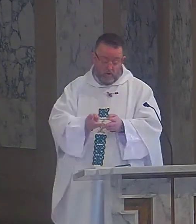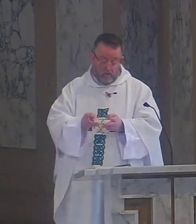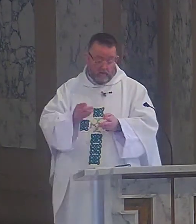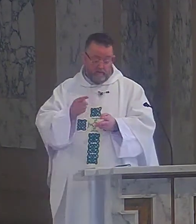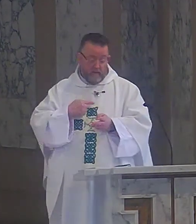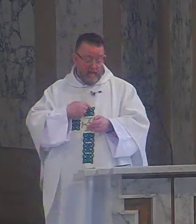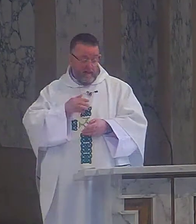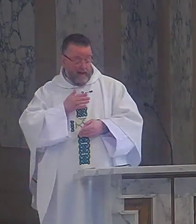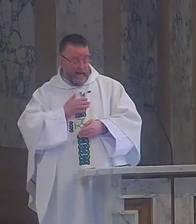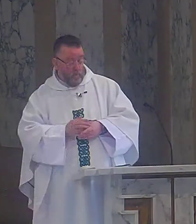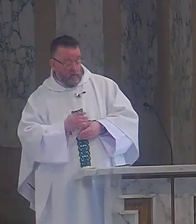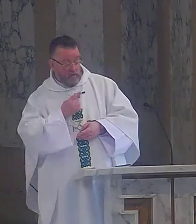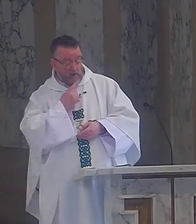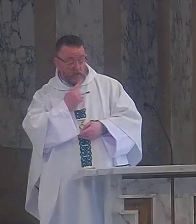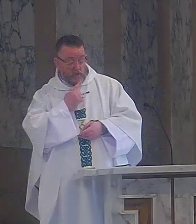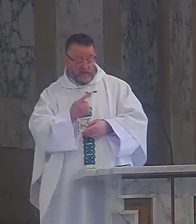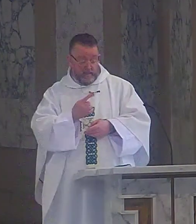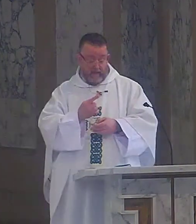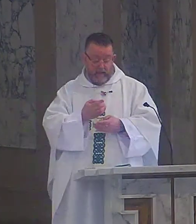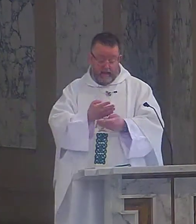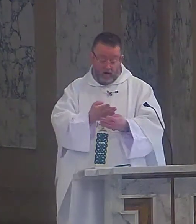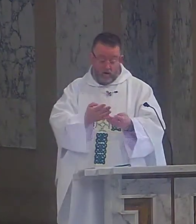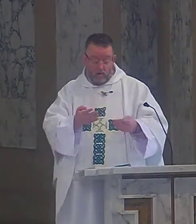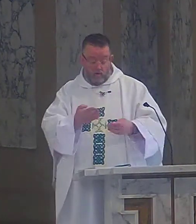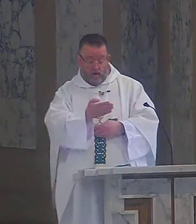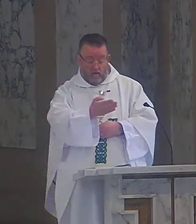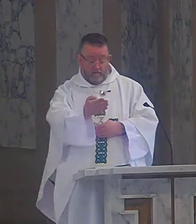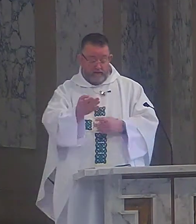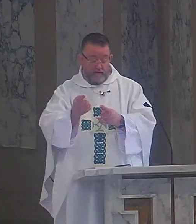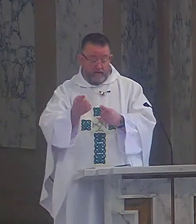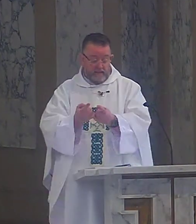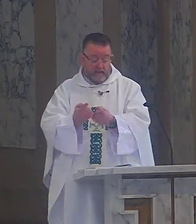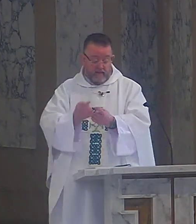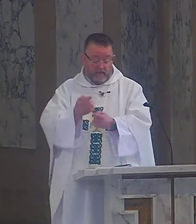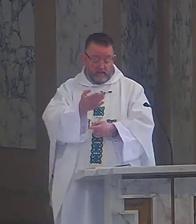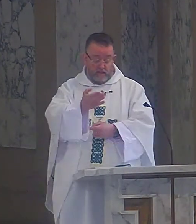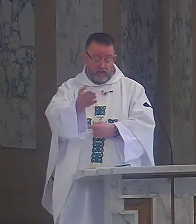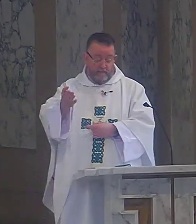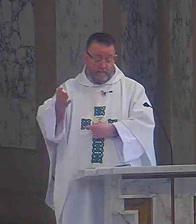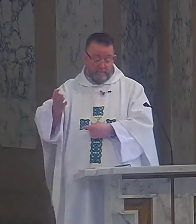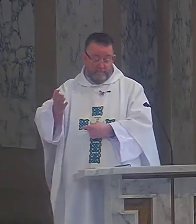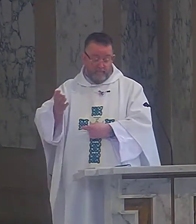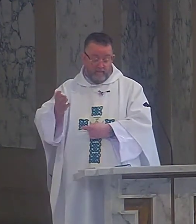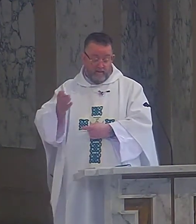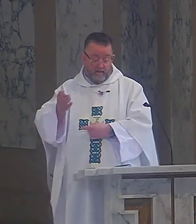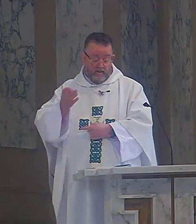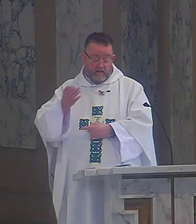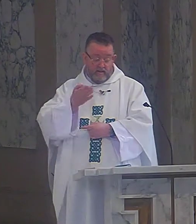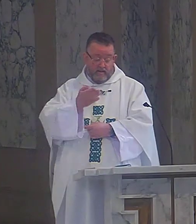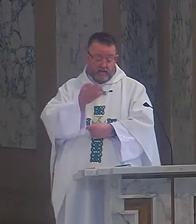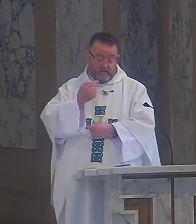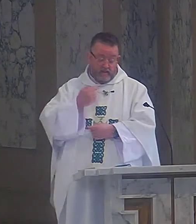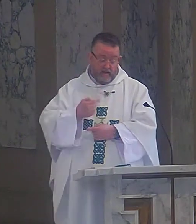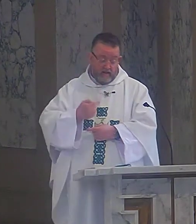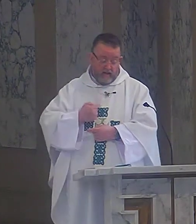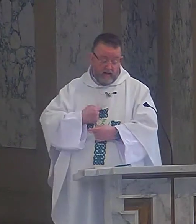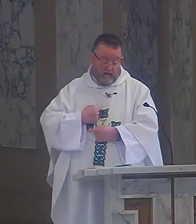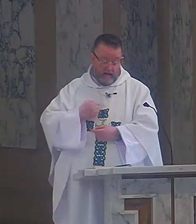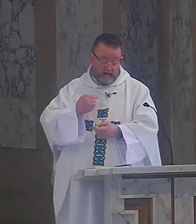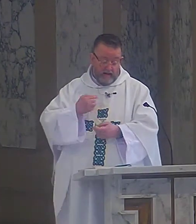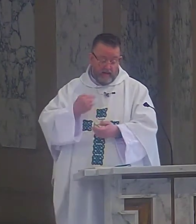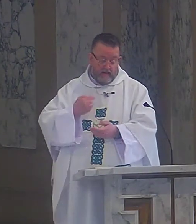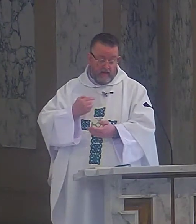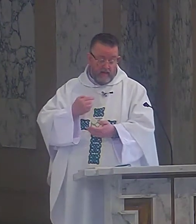world, I want to say all of these things to them, that